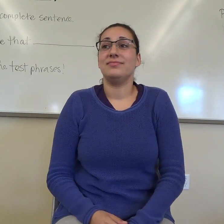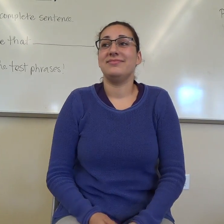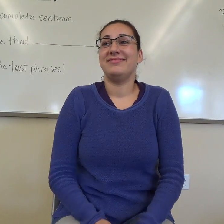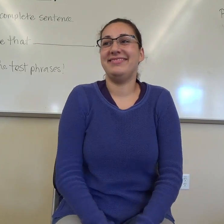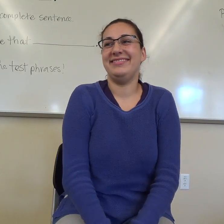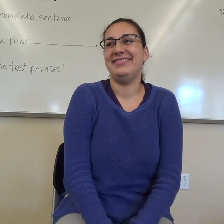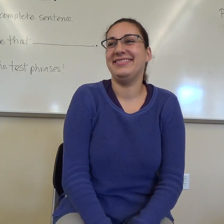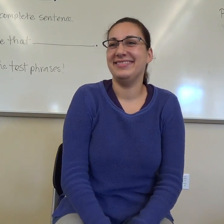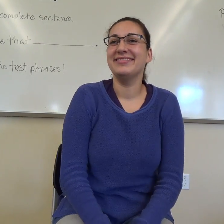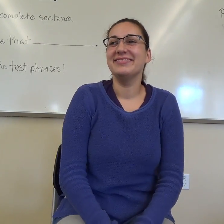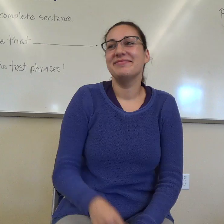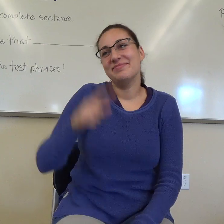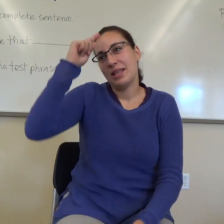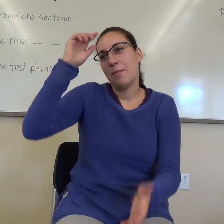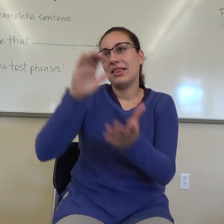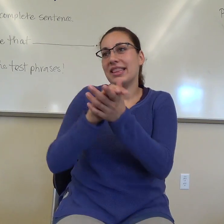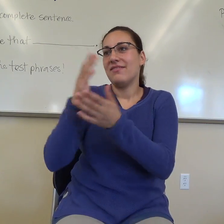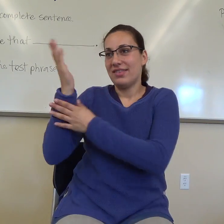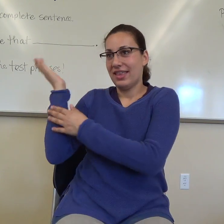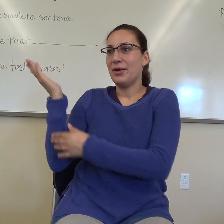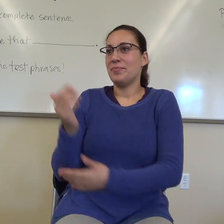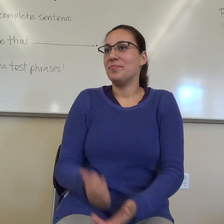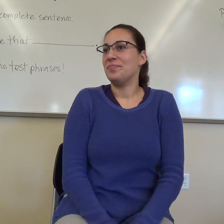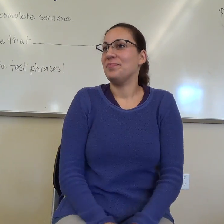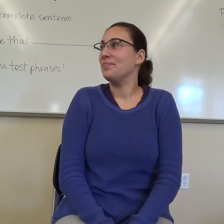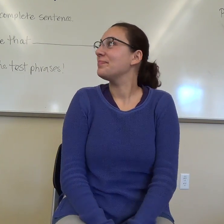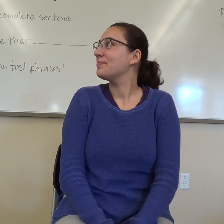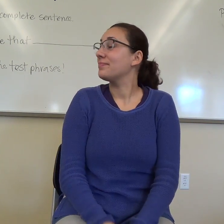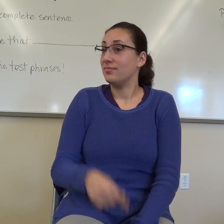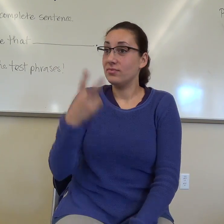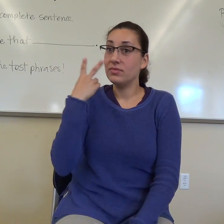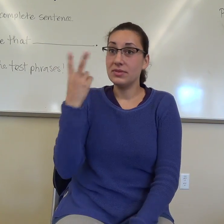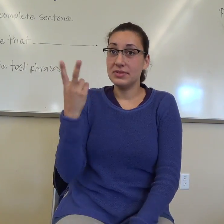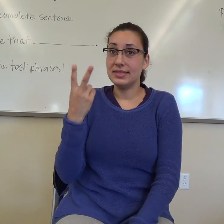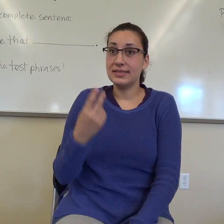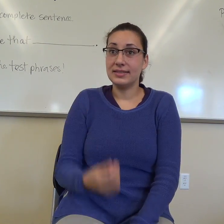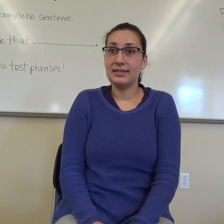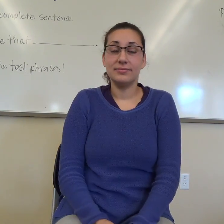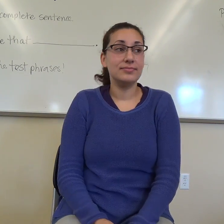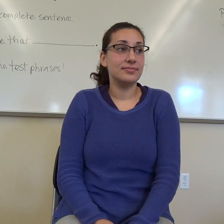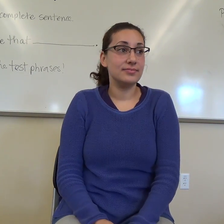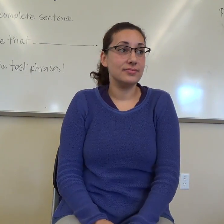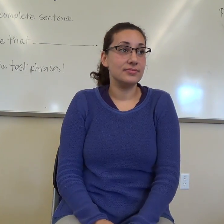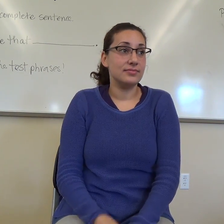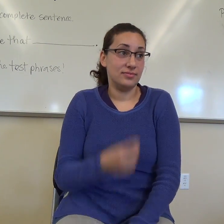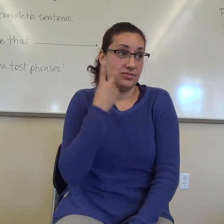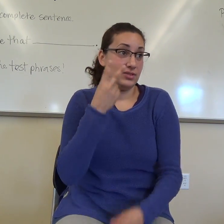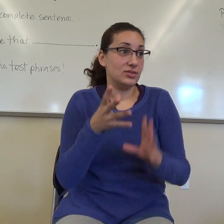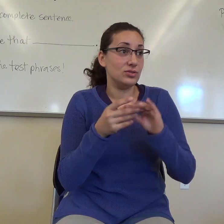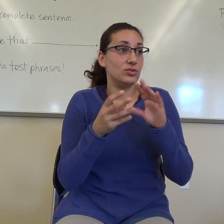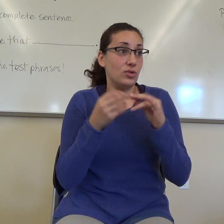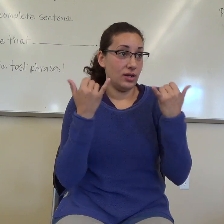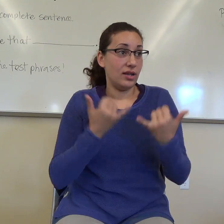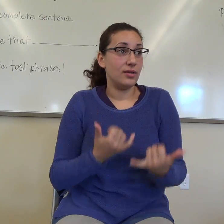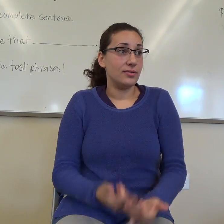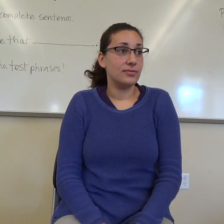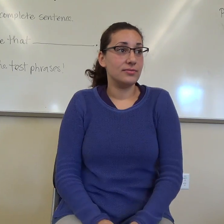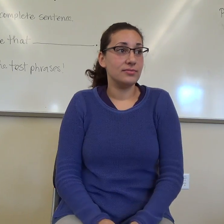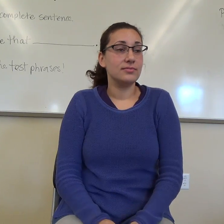Okay. Do you see that now? Do you see how that's put together? And this was